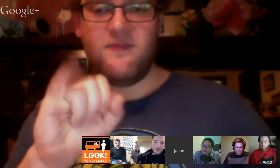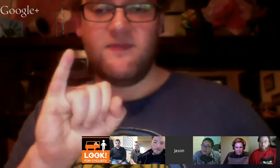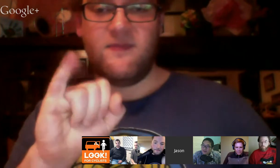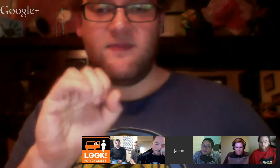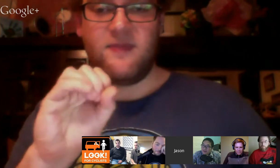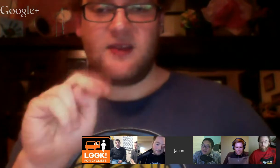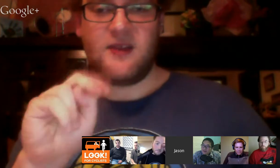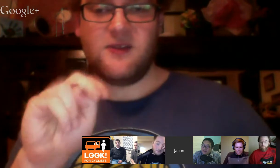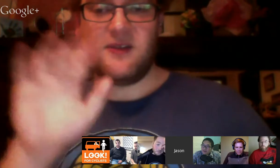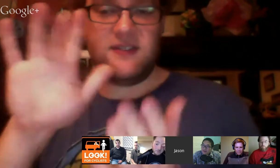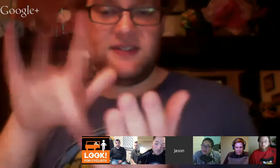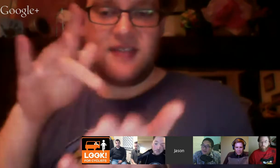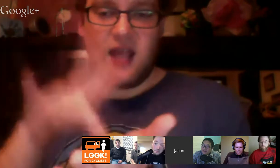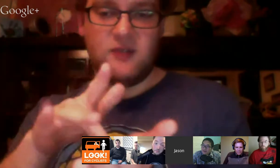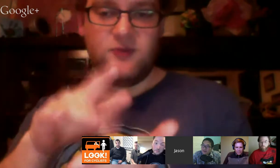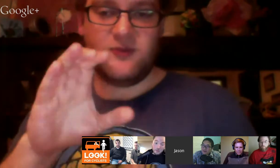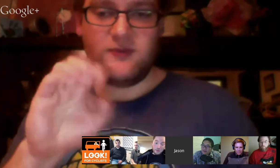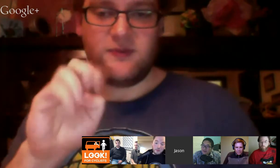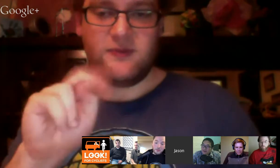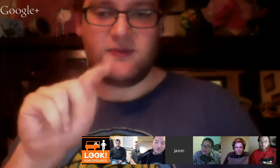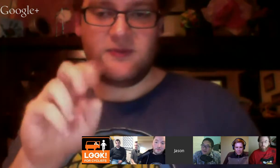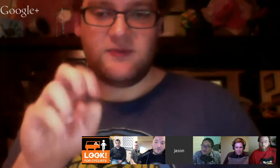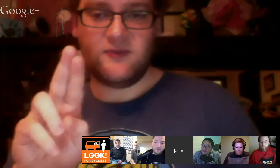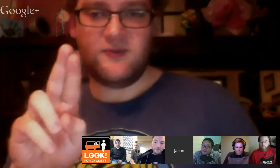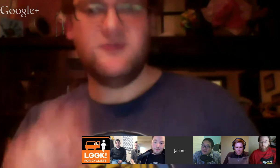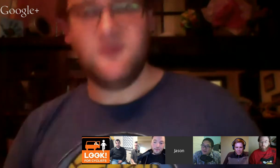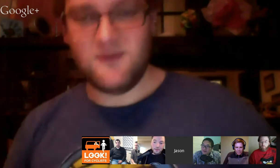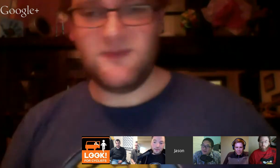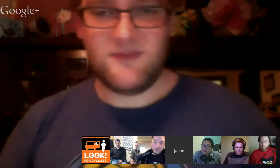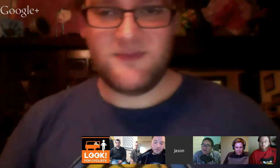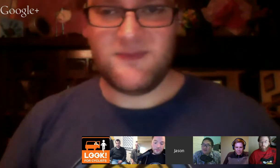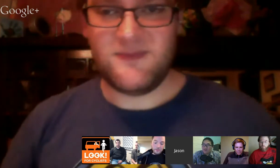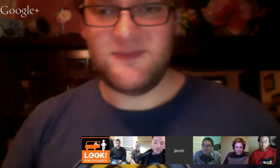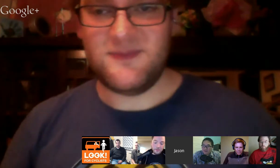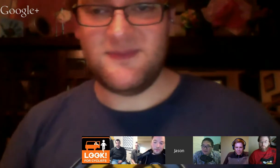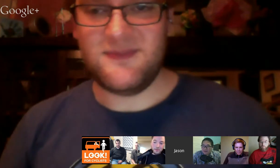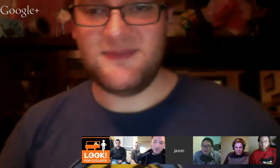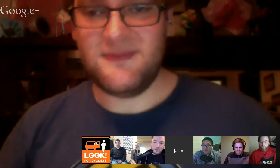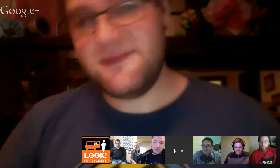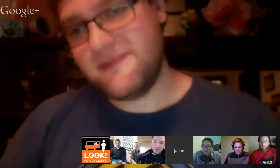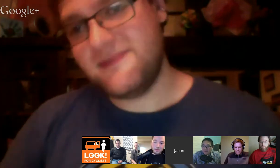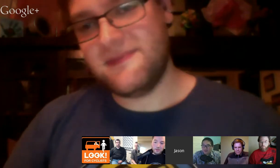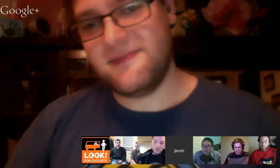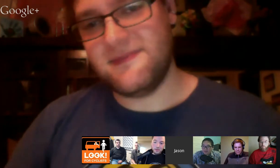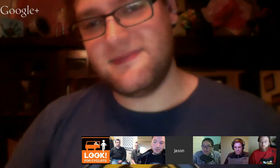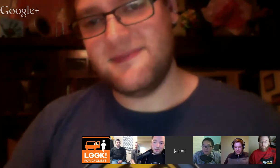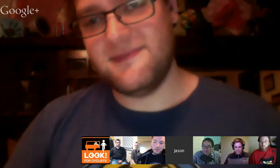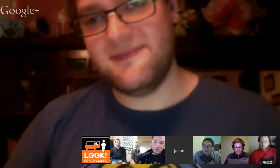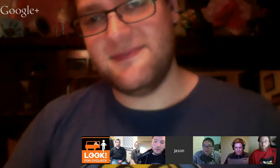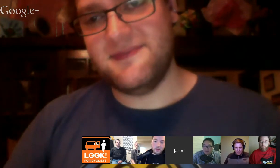Oh, it's called Low Vision Center. It's called Low Vision Center, and it's for iOS.